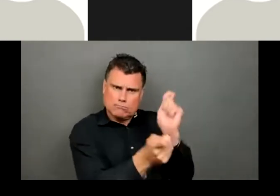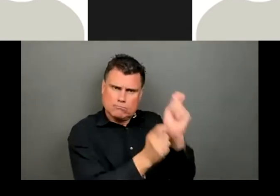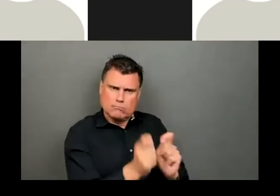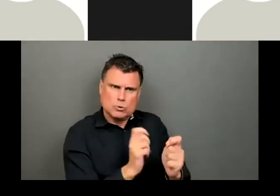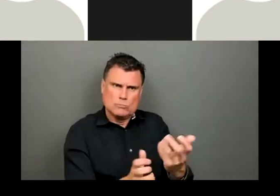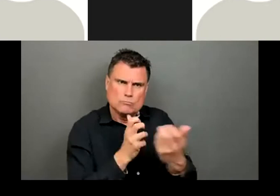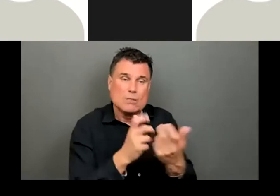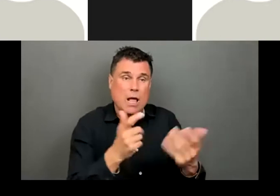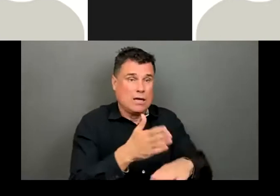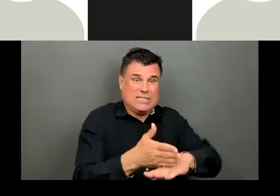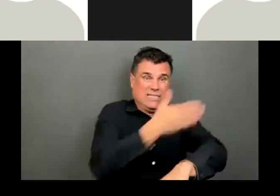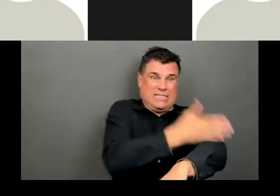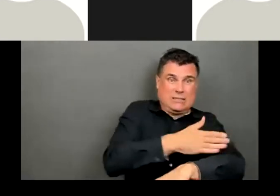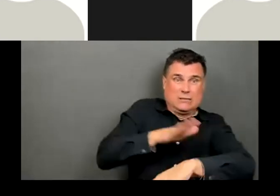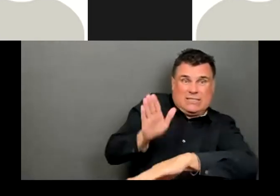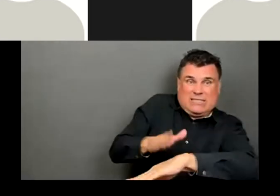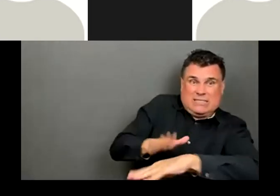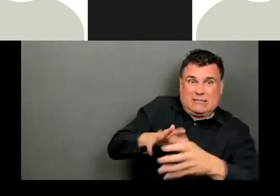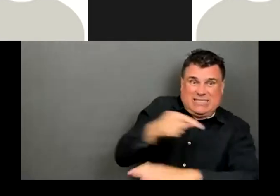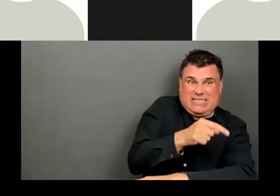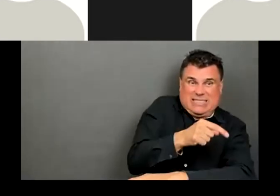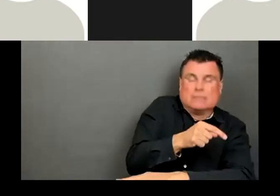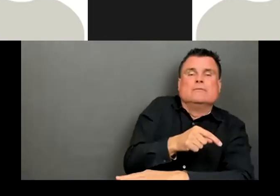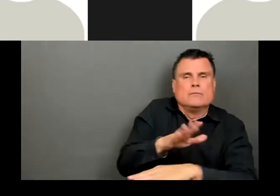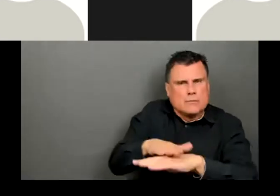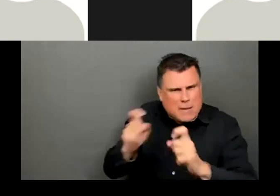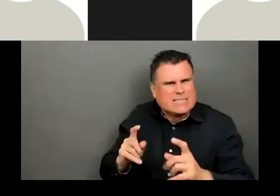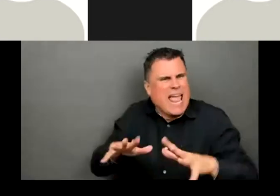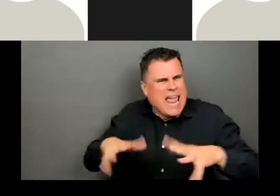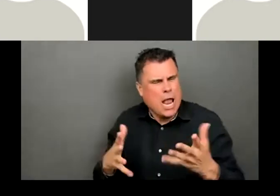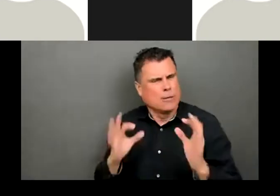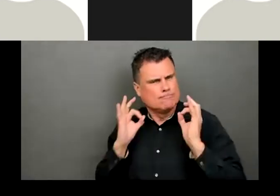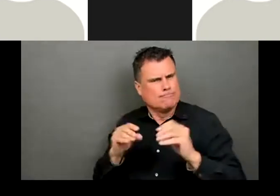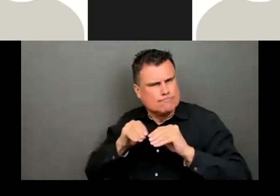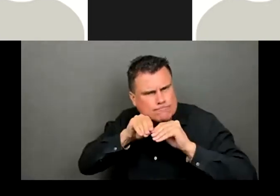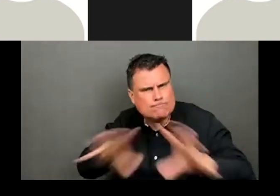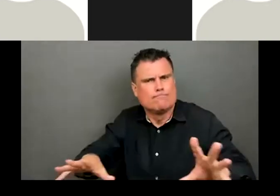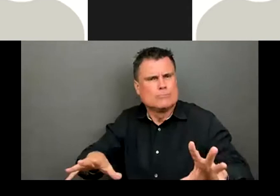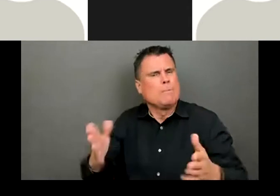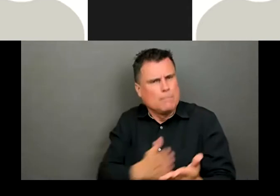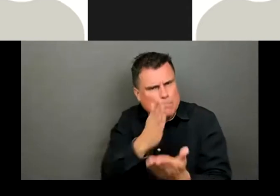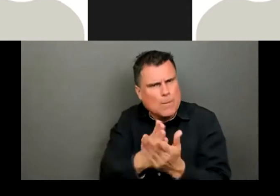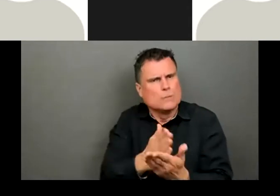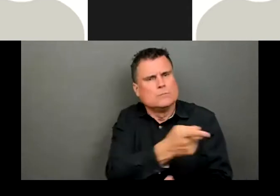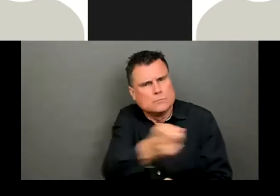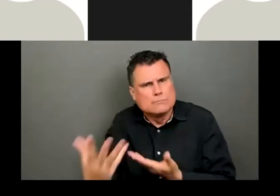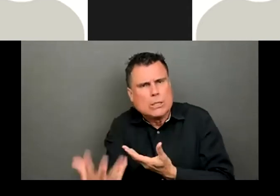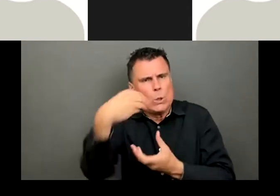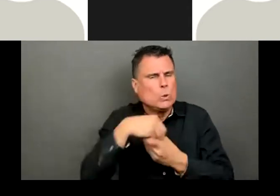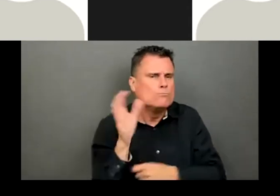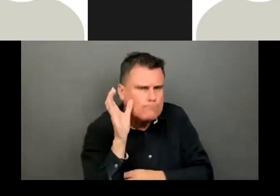available should always ensure that it is person-centered, like the whole process of this evening's